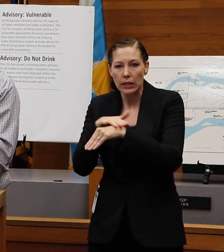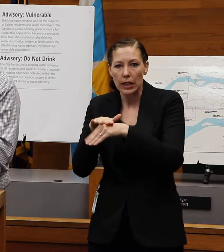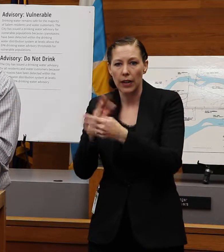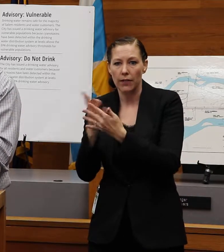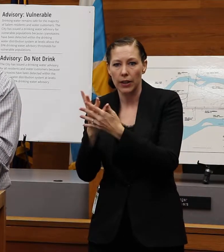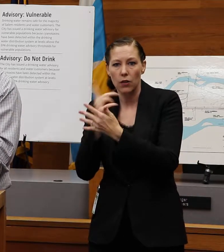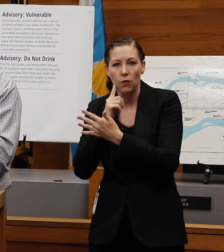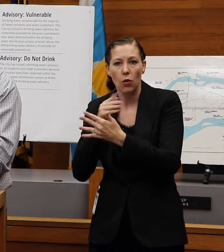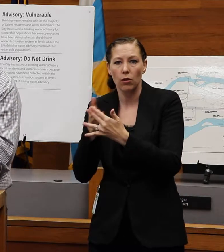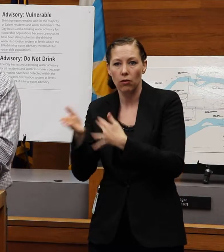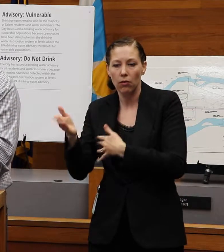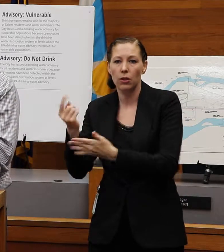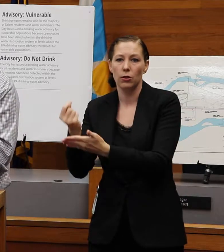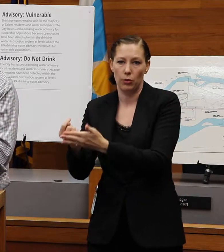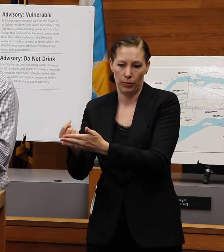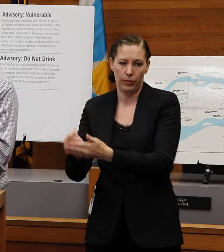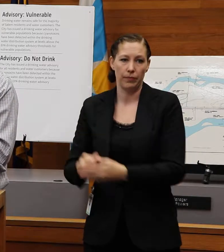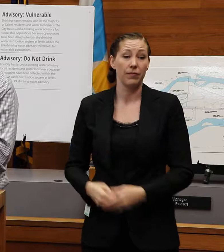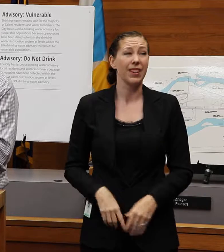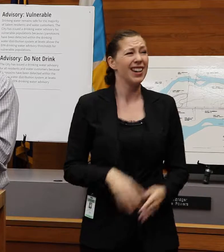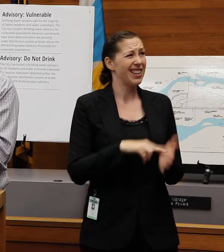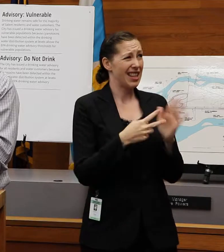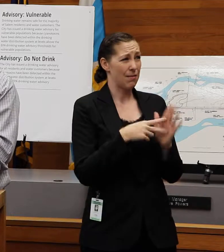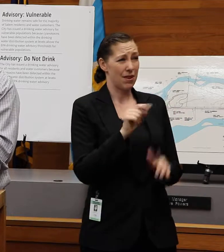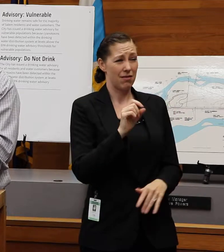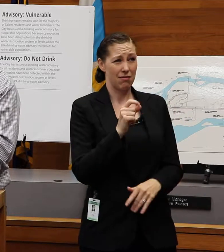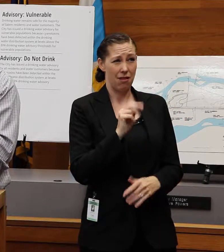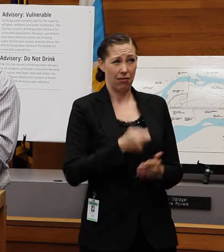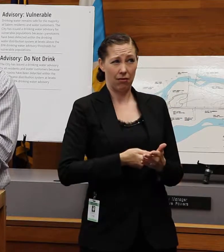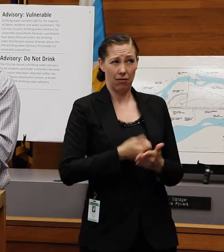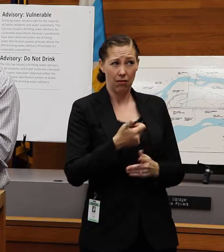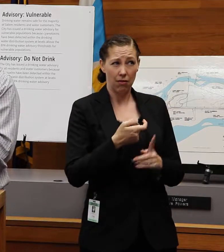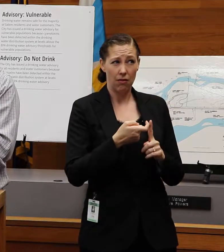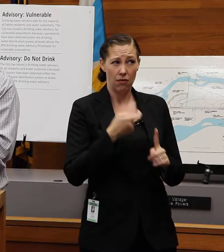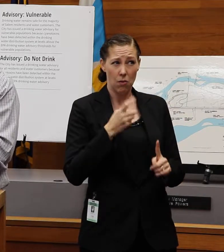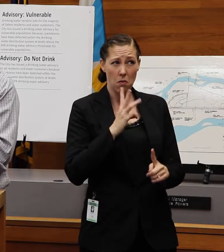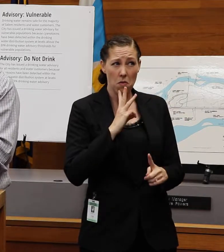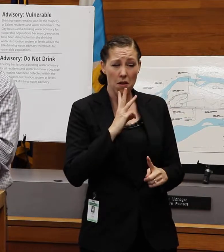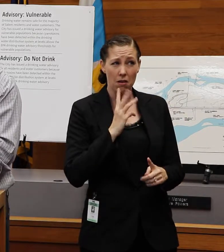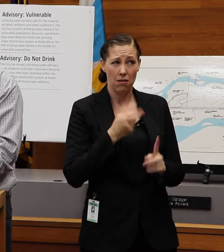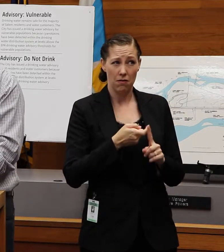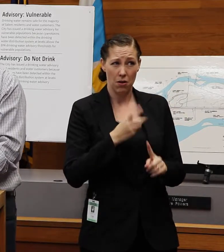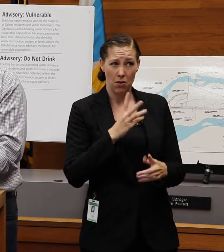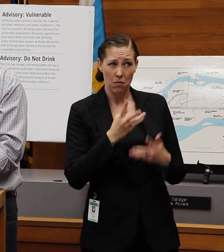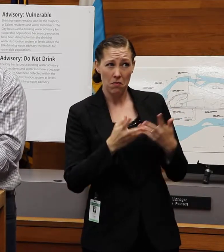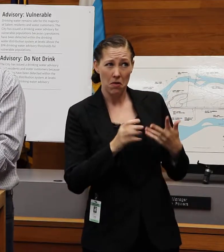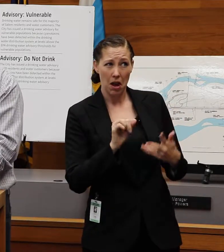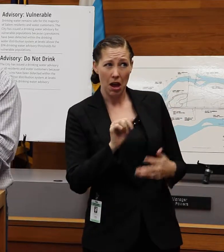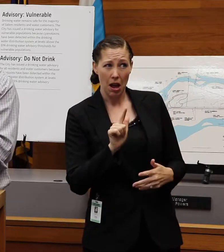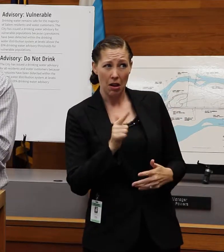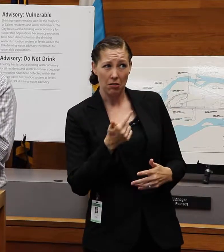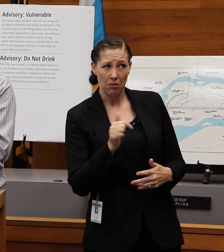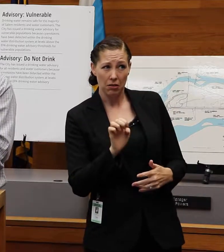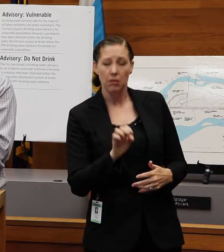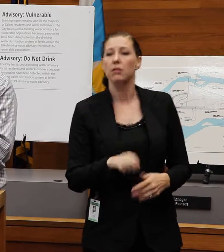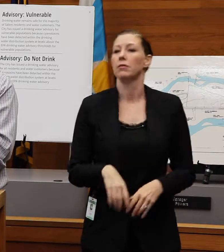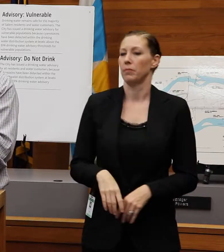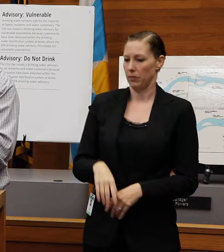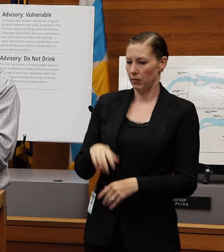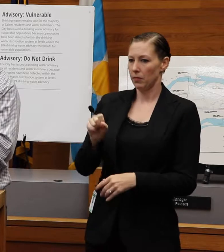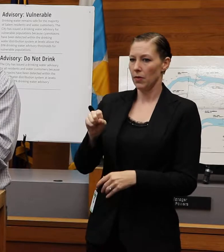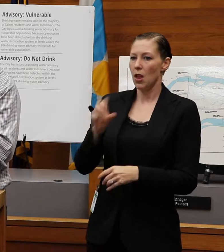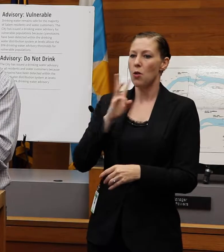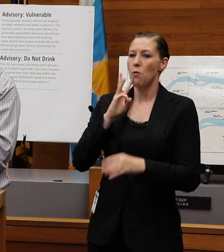the toxins out of the water, out of the algae? It takes the toxins out of the water, that's correct. So